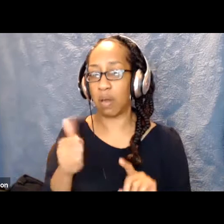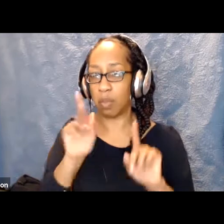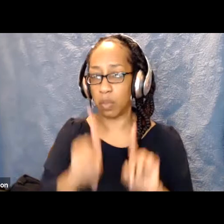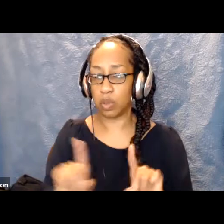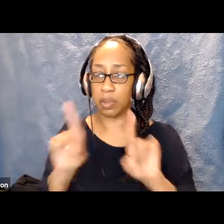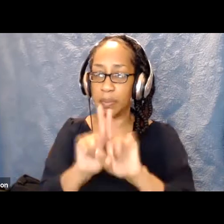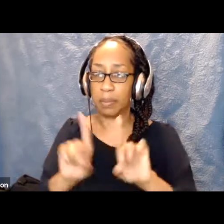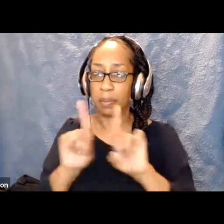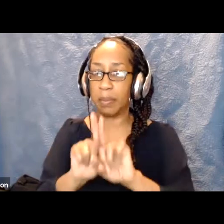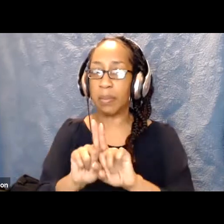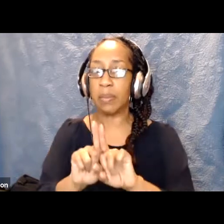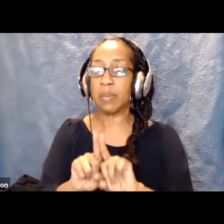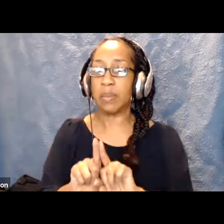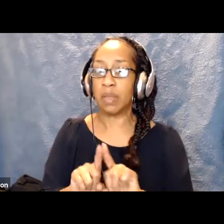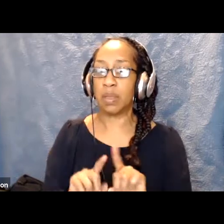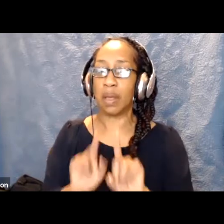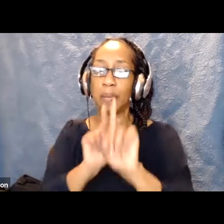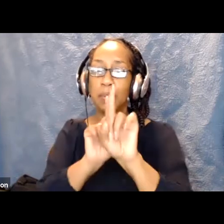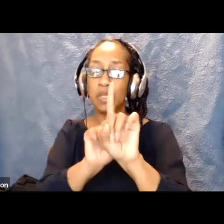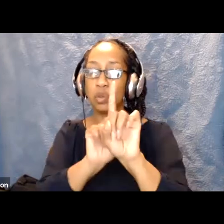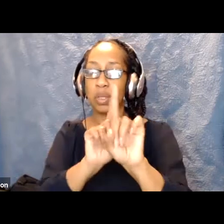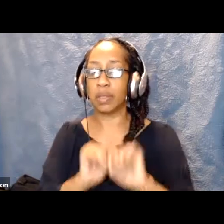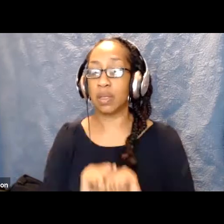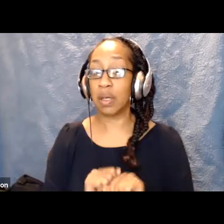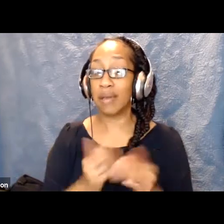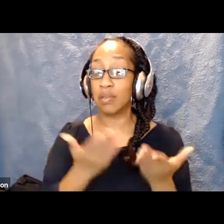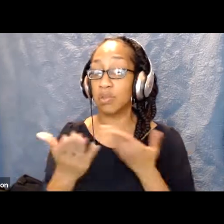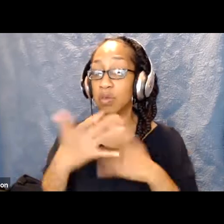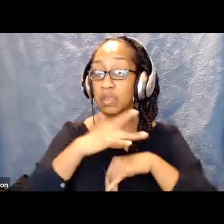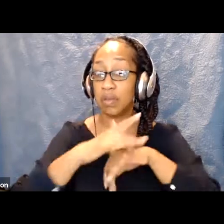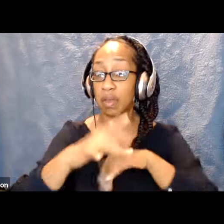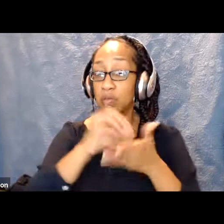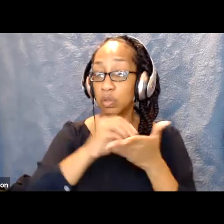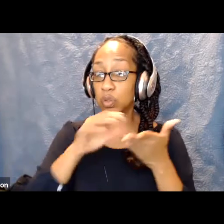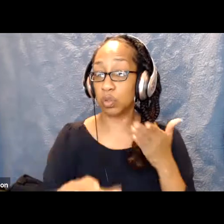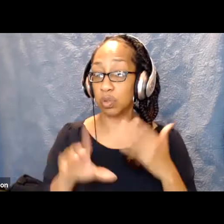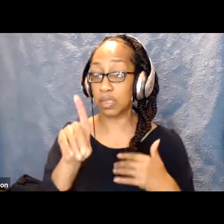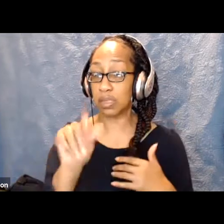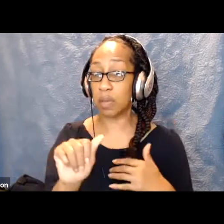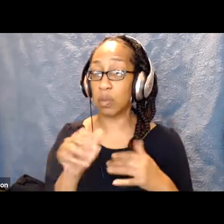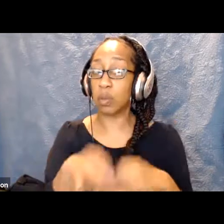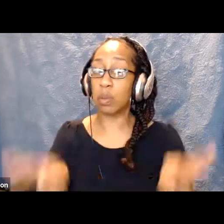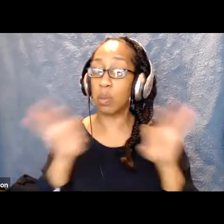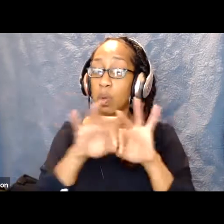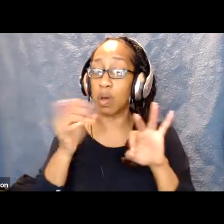So I've mentioned that these services are available to students with disabilities, but what's key to understand here